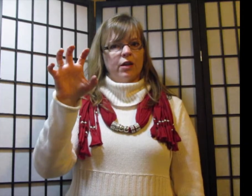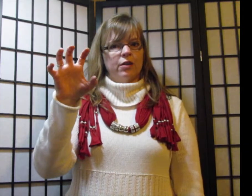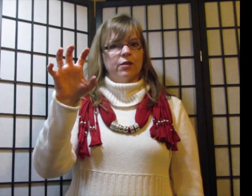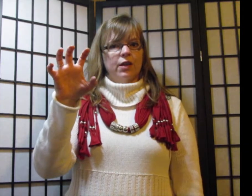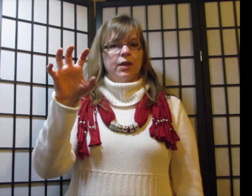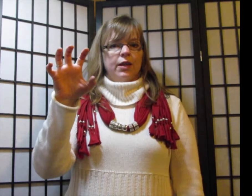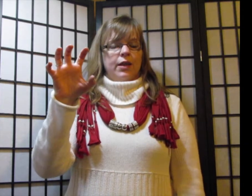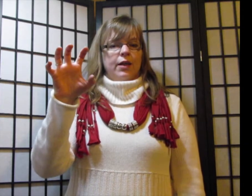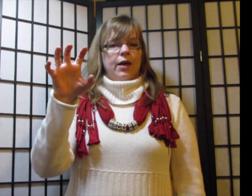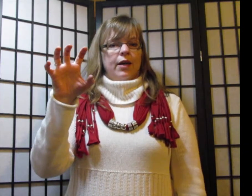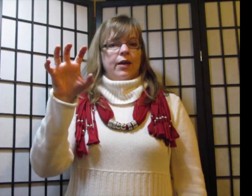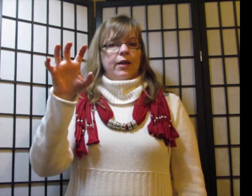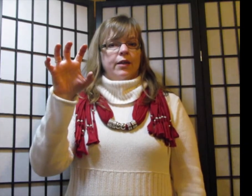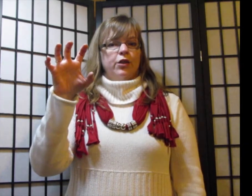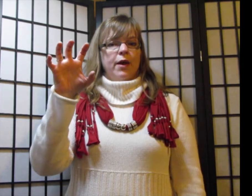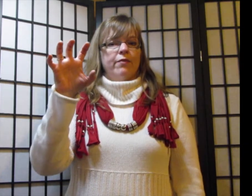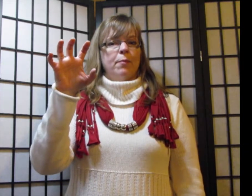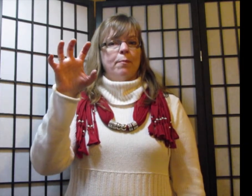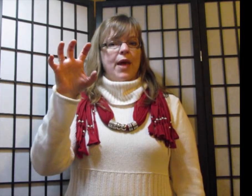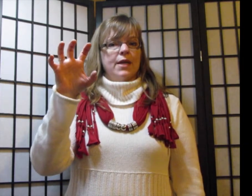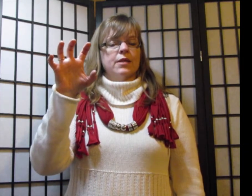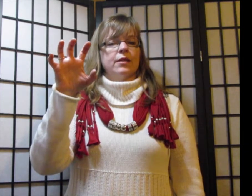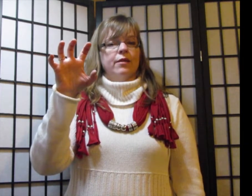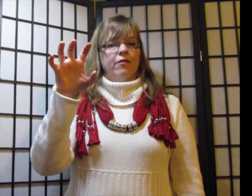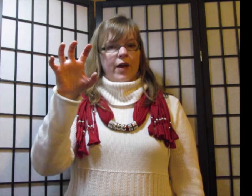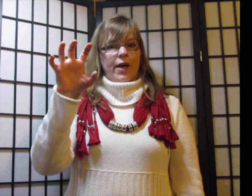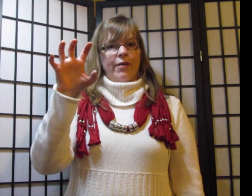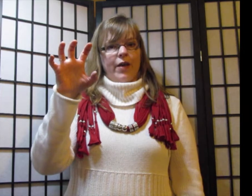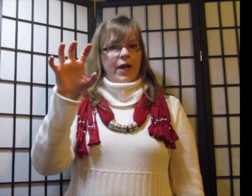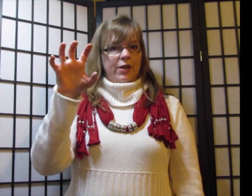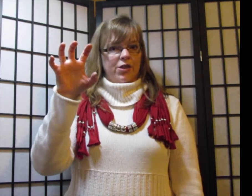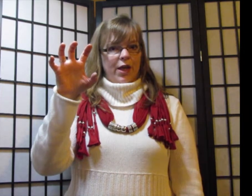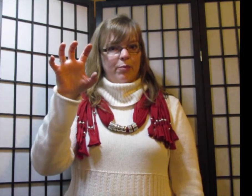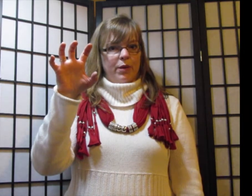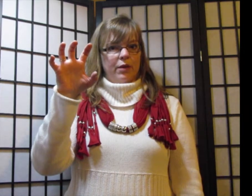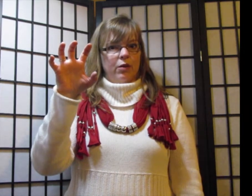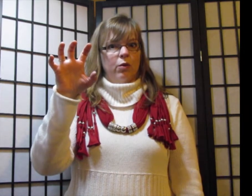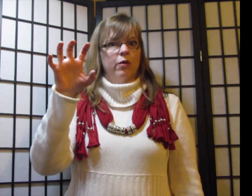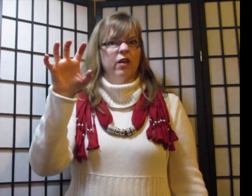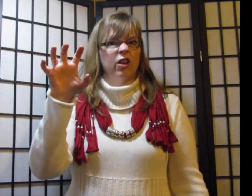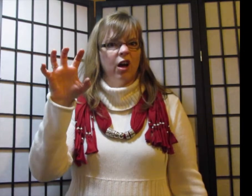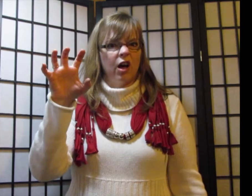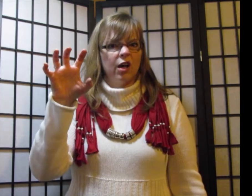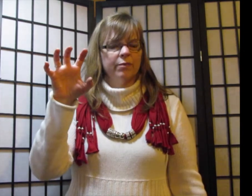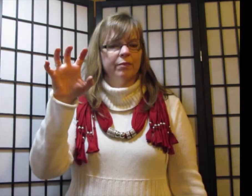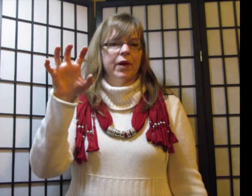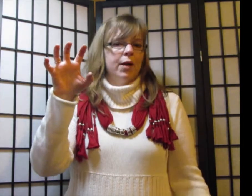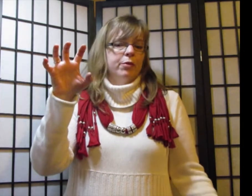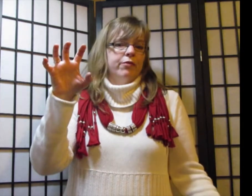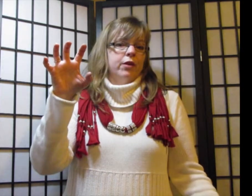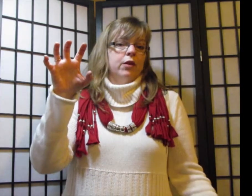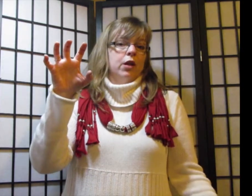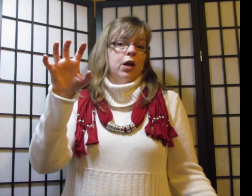fingers, you have the bent 5 hand shape, or the claw. I prefer the claw.